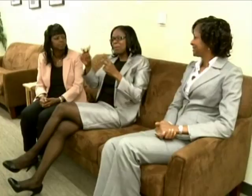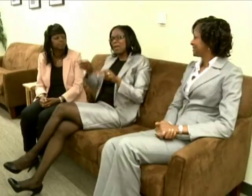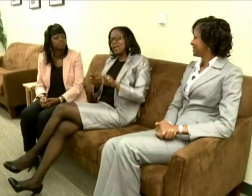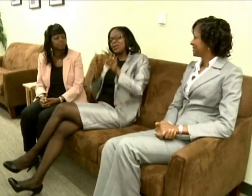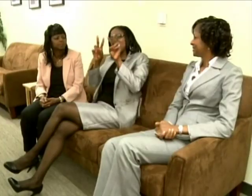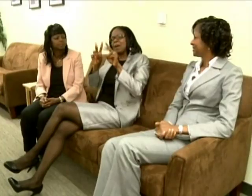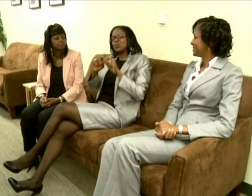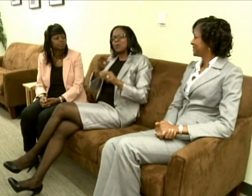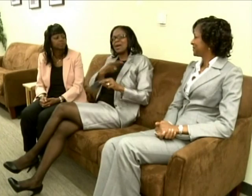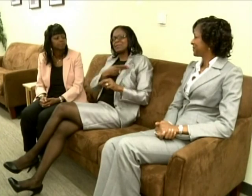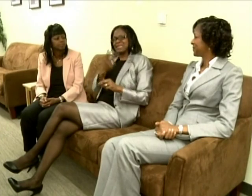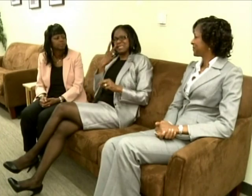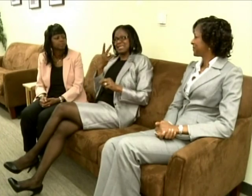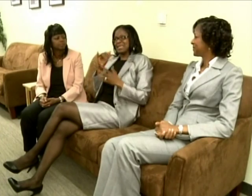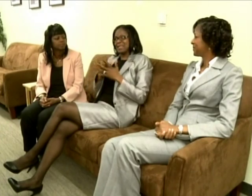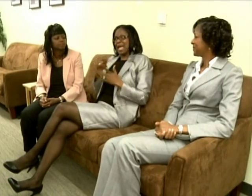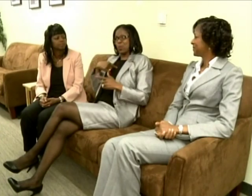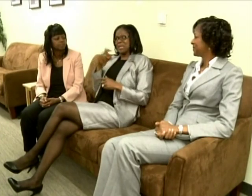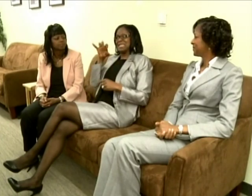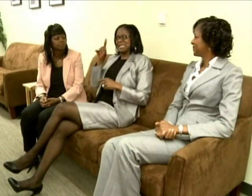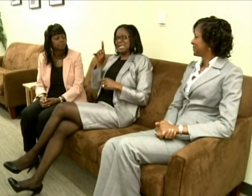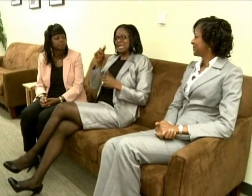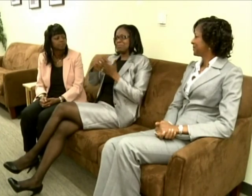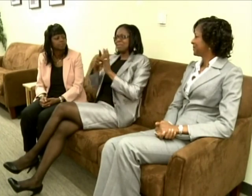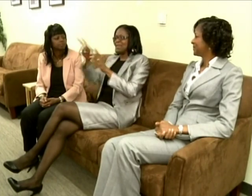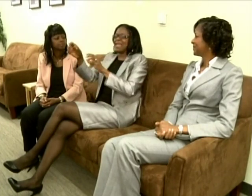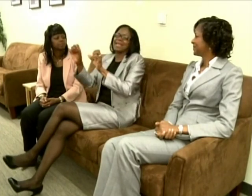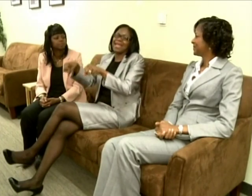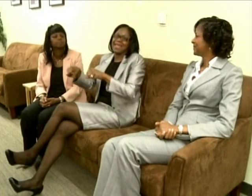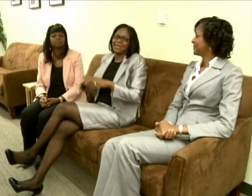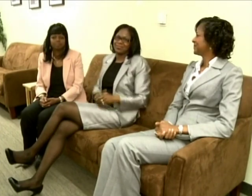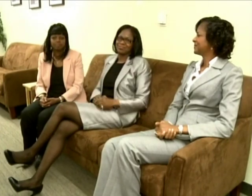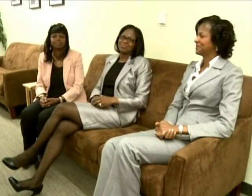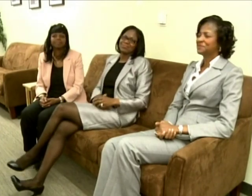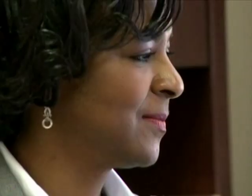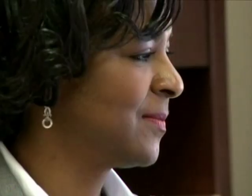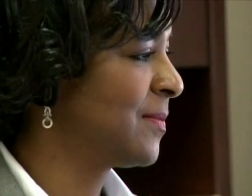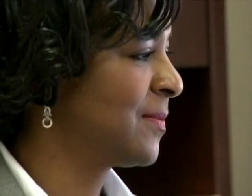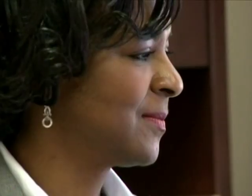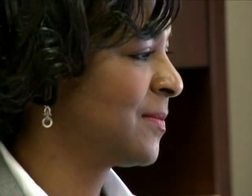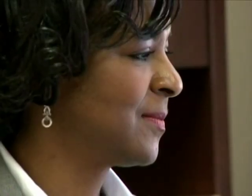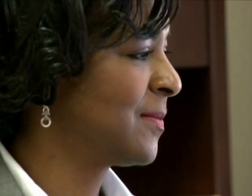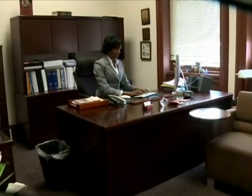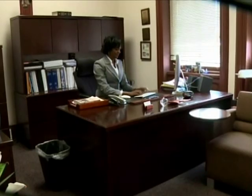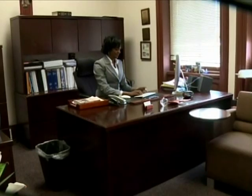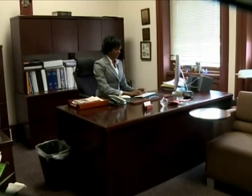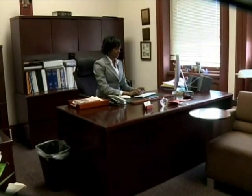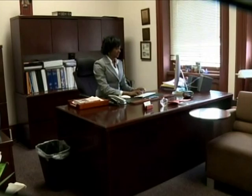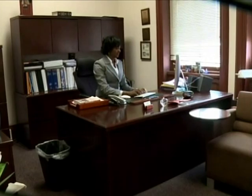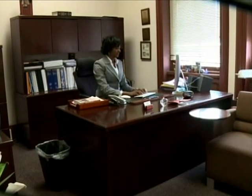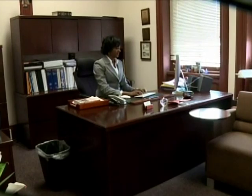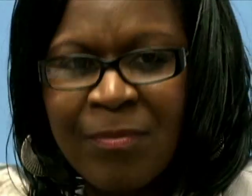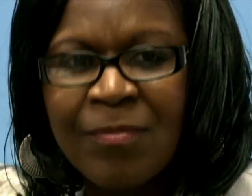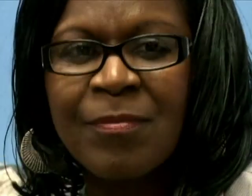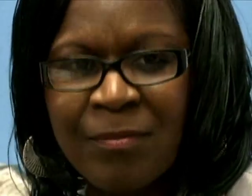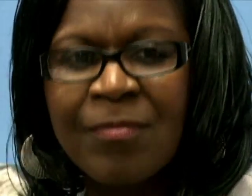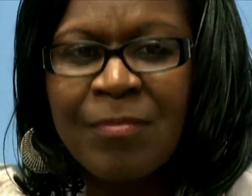They come and they look up to us and see that we did it, and it means that they can. Shirelle directs the office of equal opportunity. Angela is